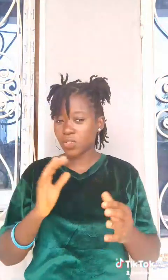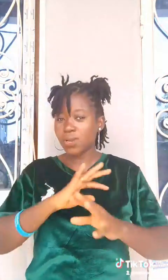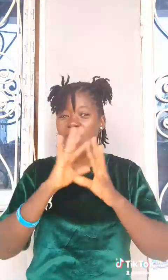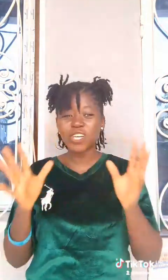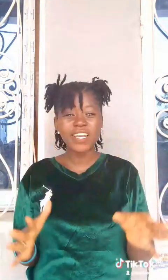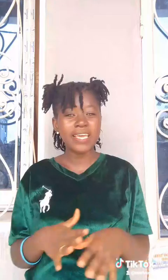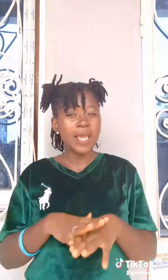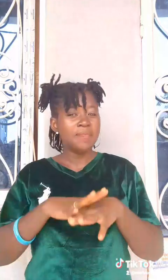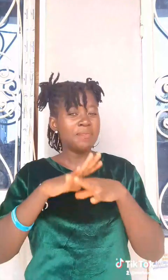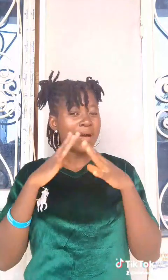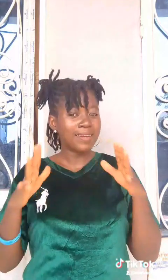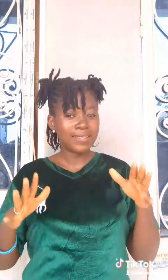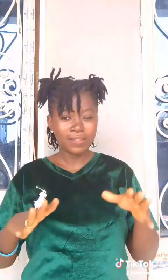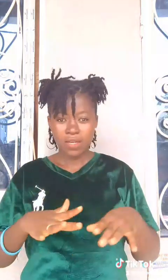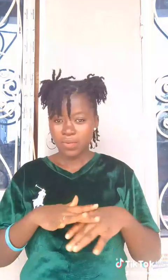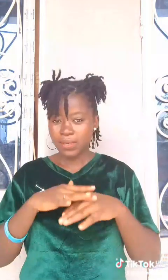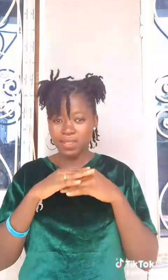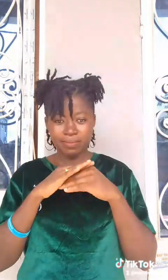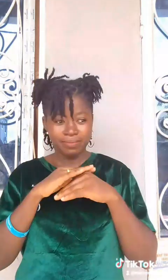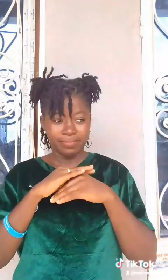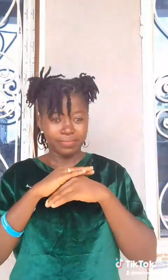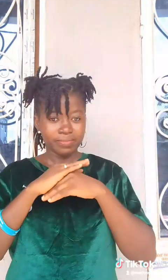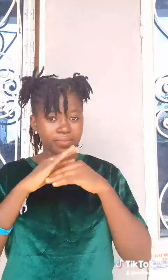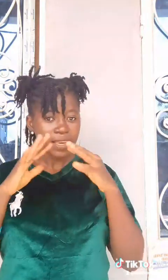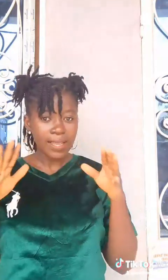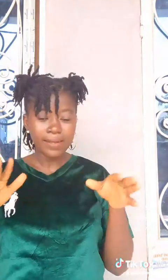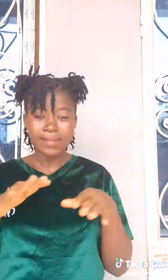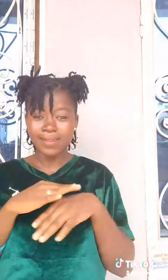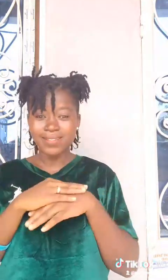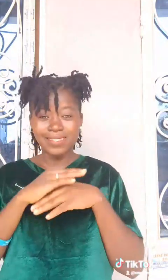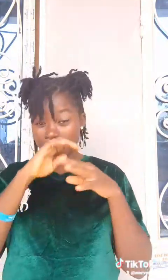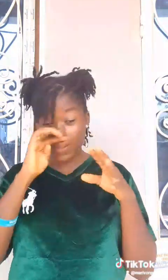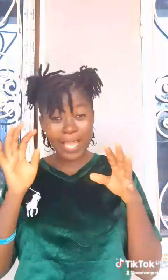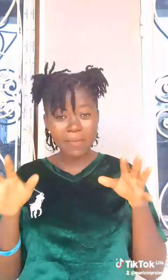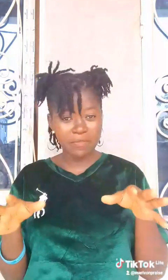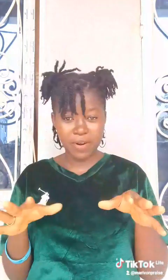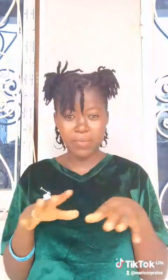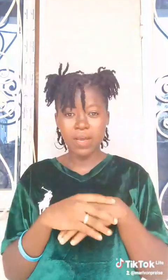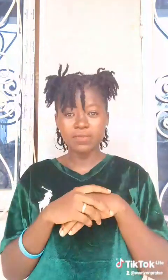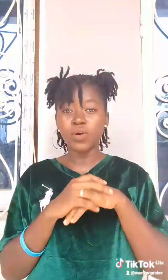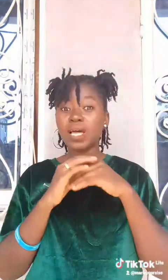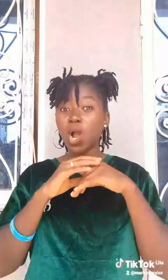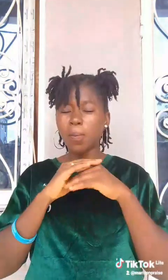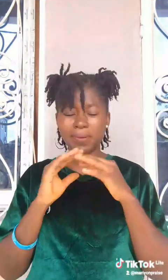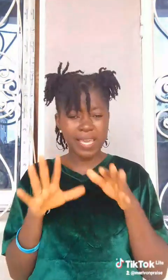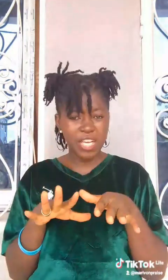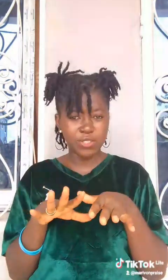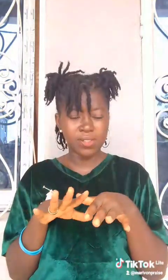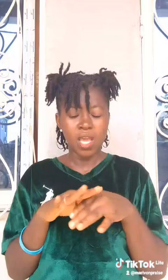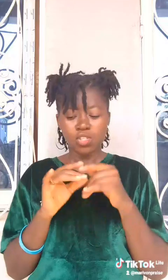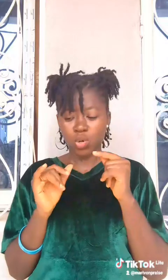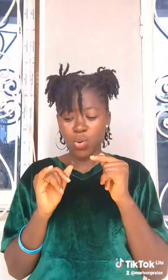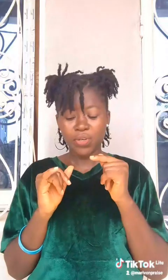could actually be managed within a simple time frame without further complications. So when